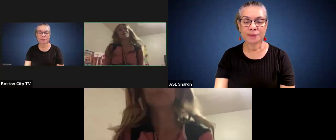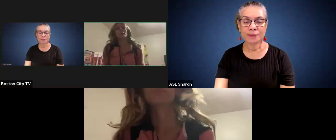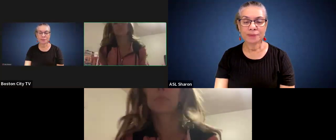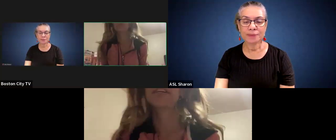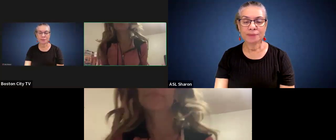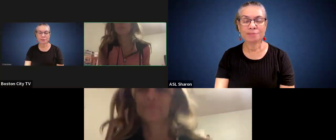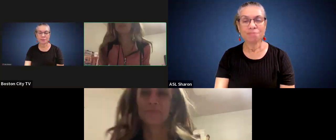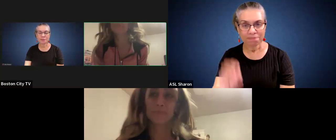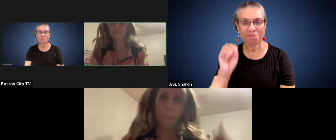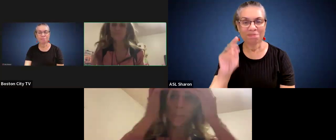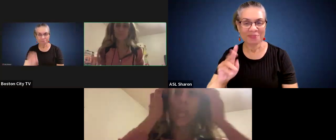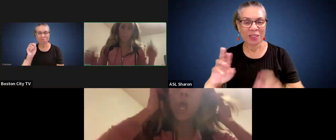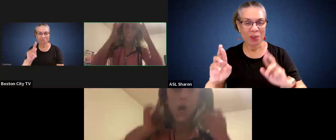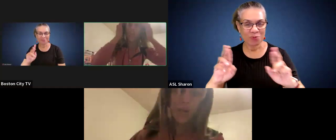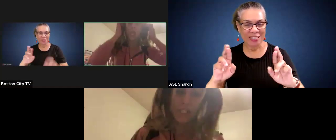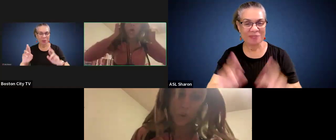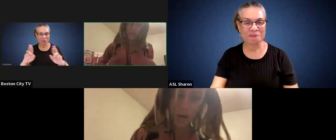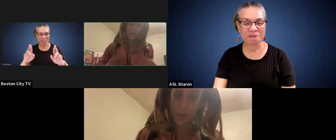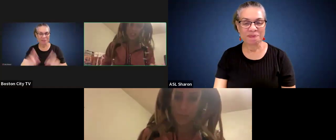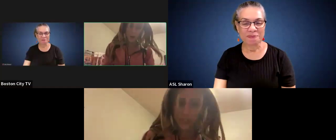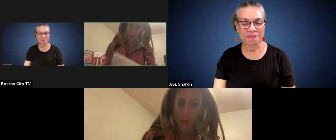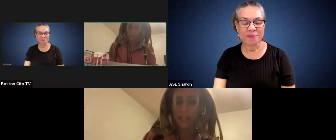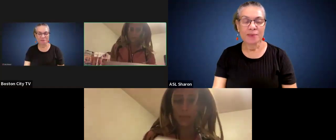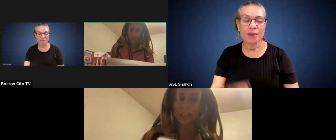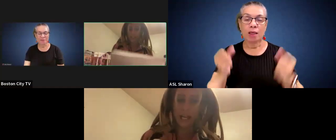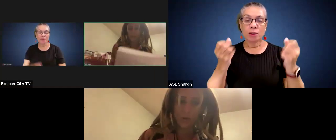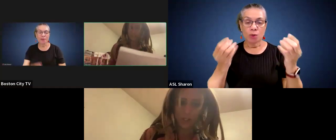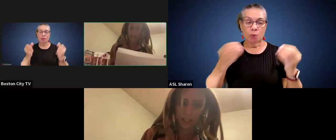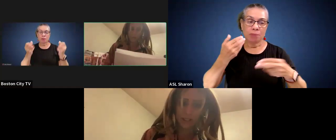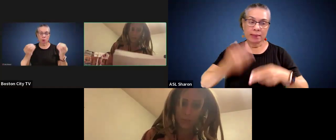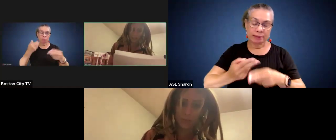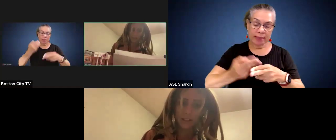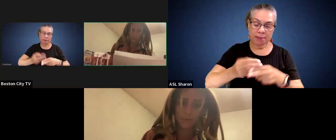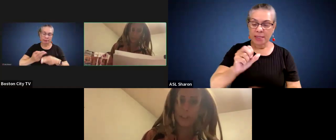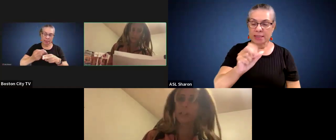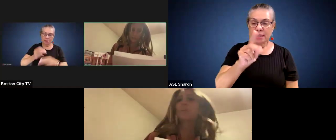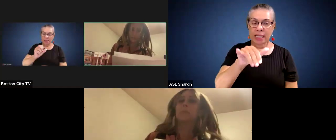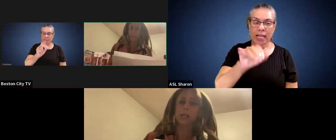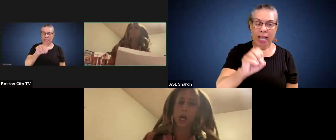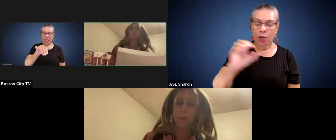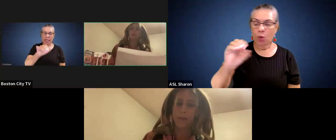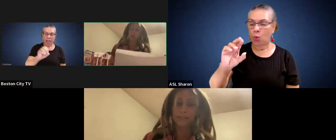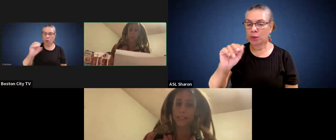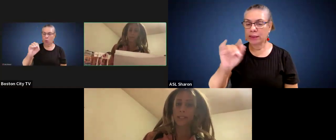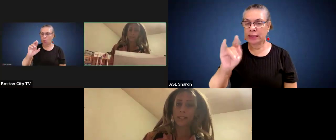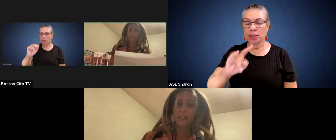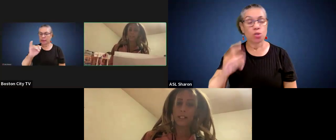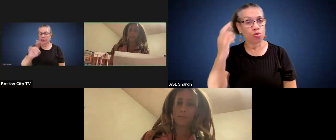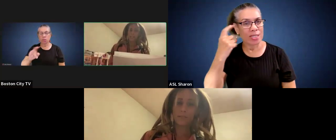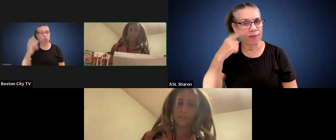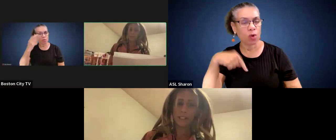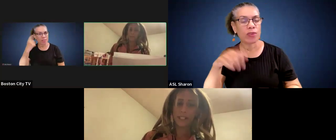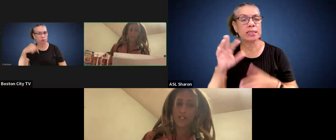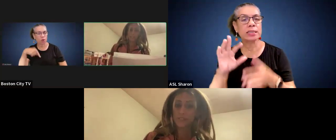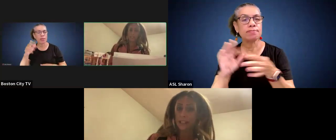Okay, ready? Okay, so my name is Sky Ortiz. The reason for this public comment